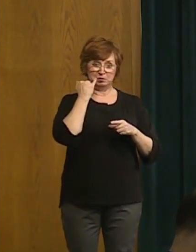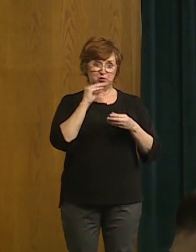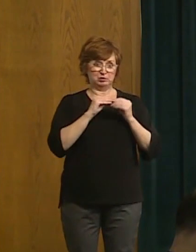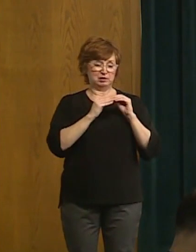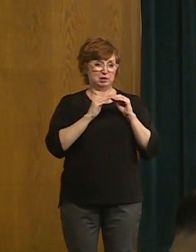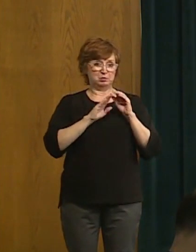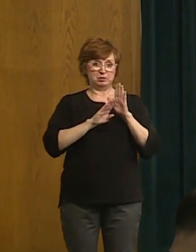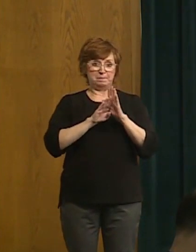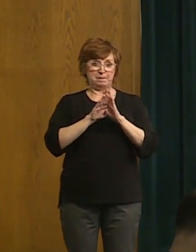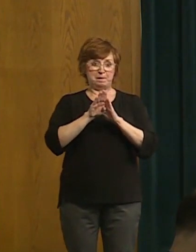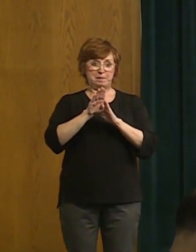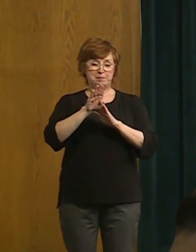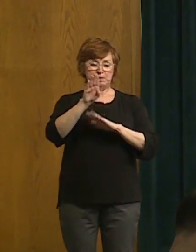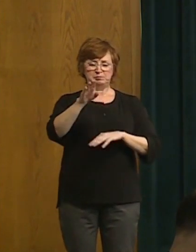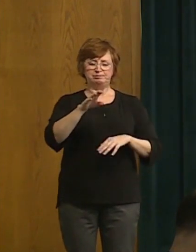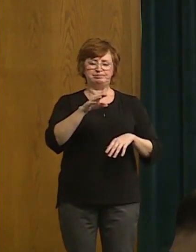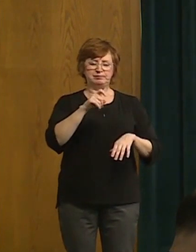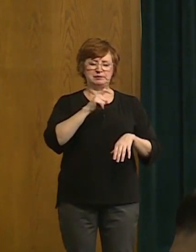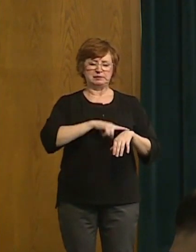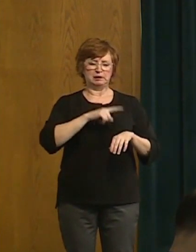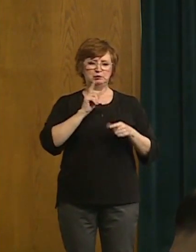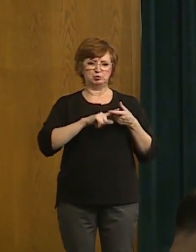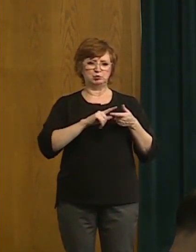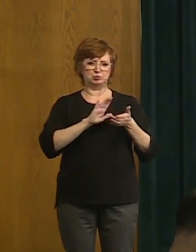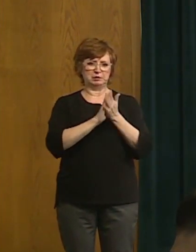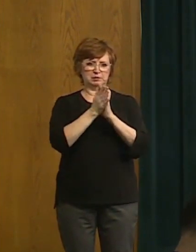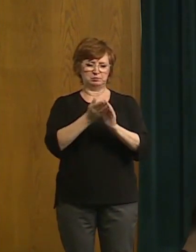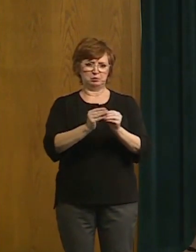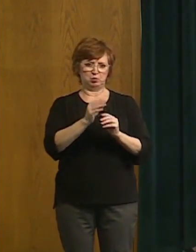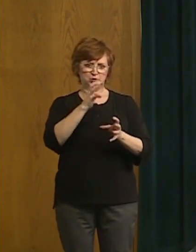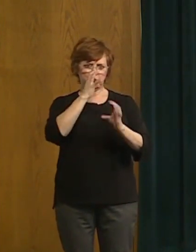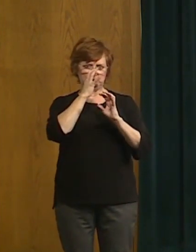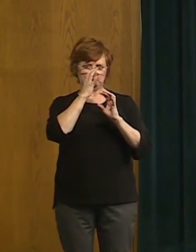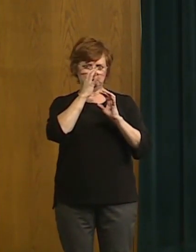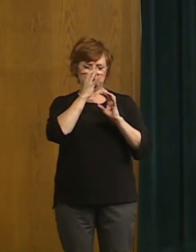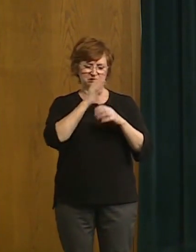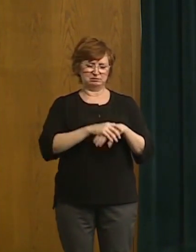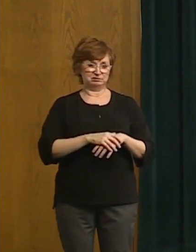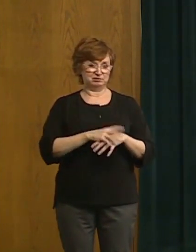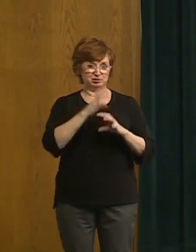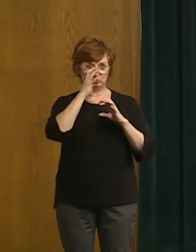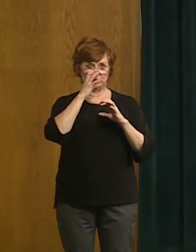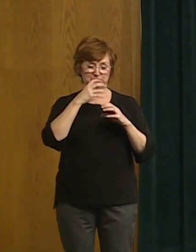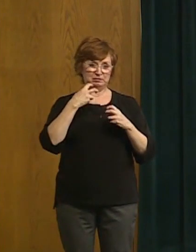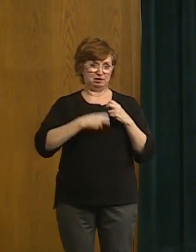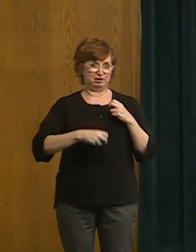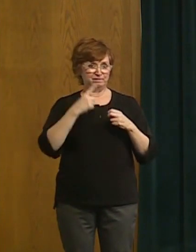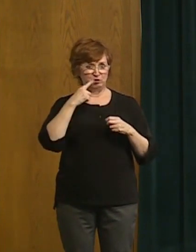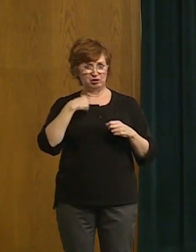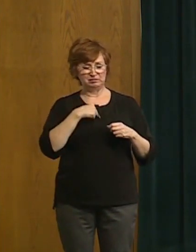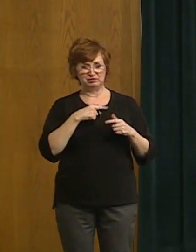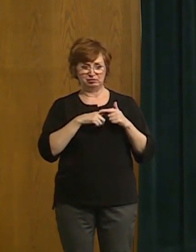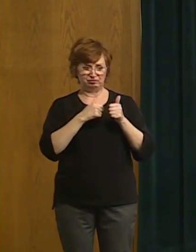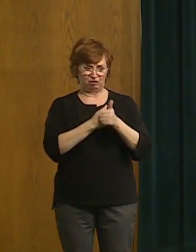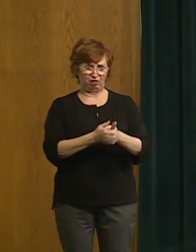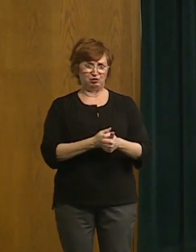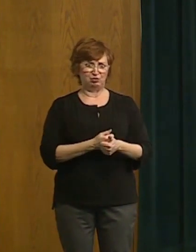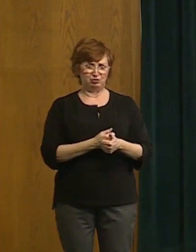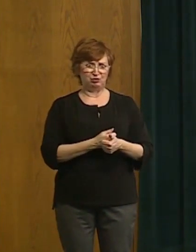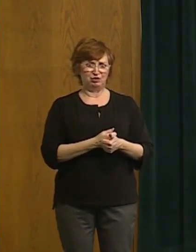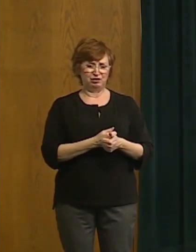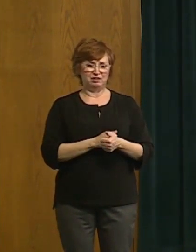then we will have to go in a direction of more restrictions, which are hard for us as individuals, and it is hard